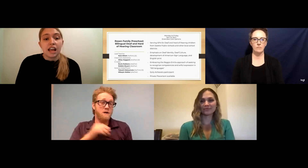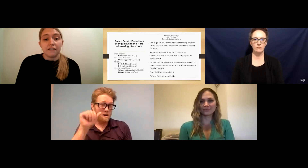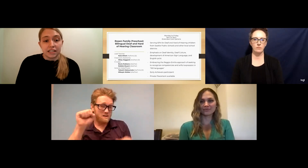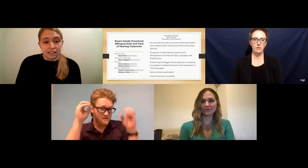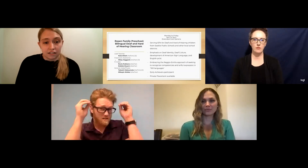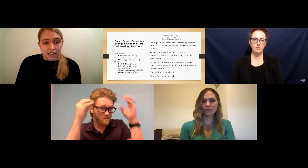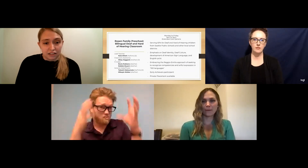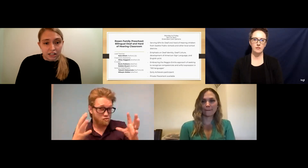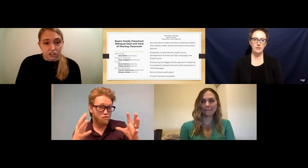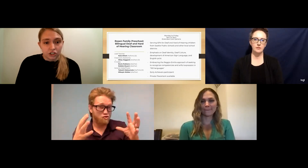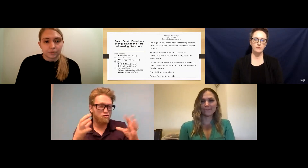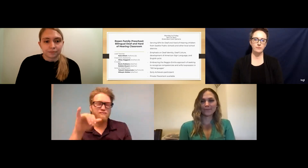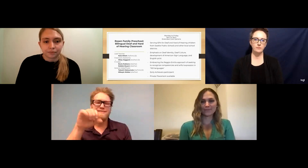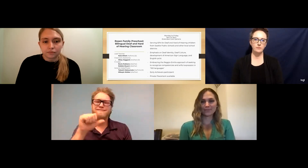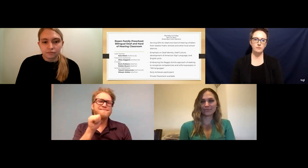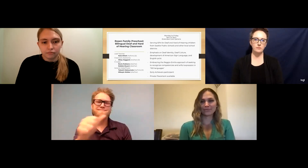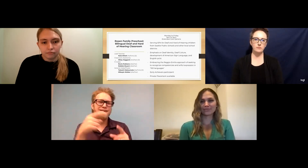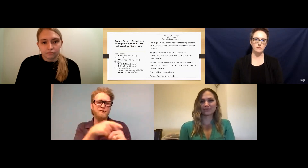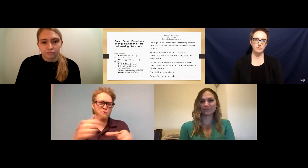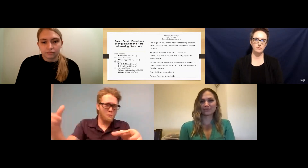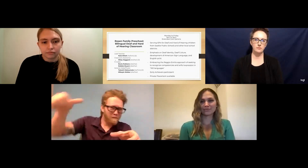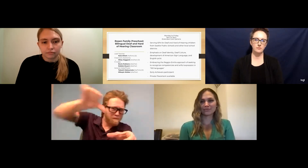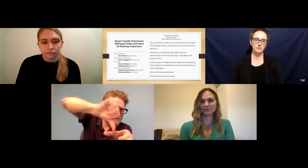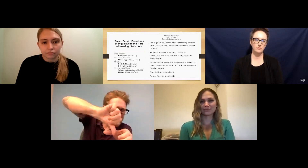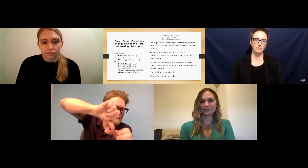our emphasis of English.